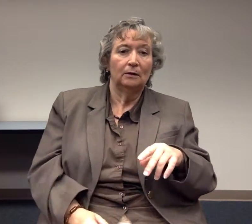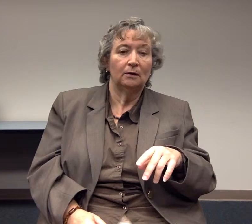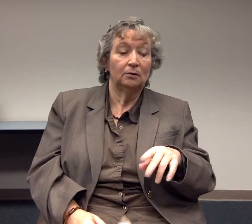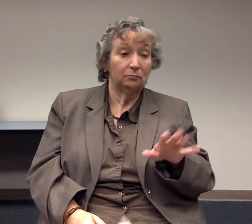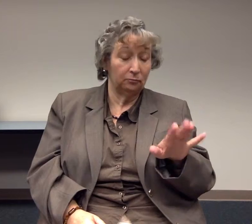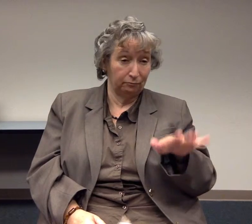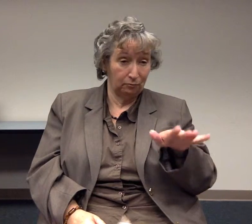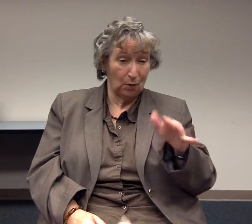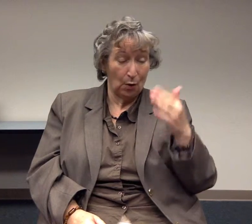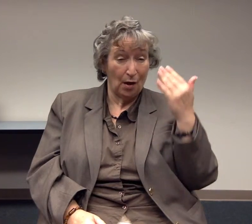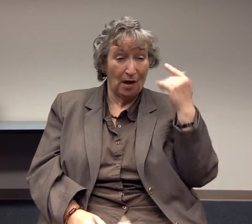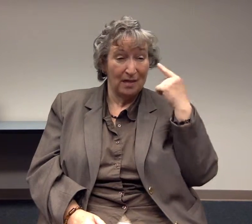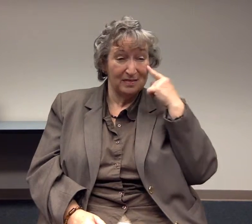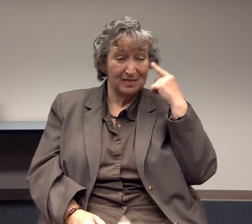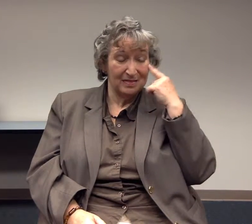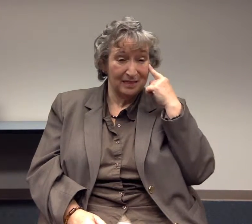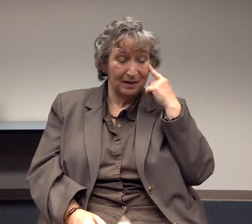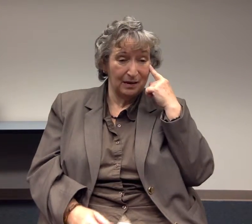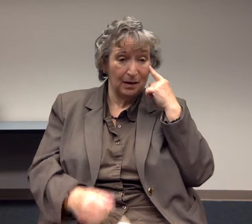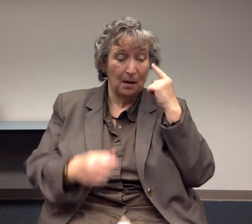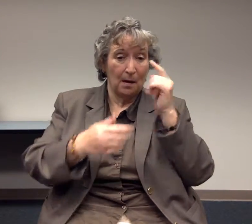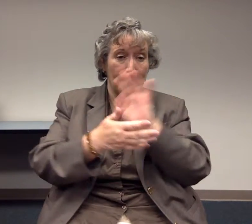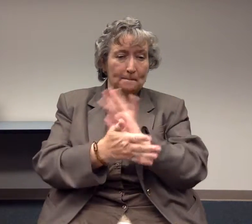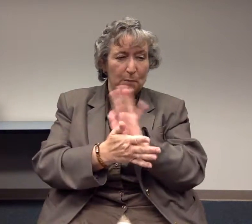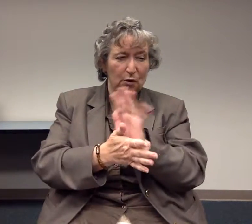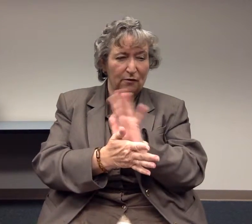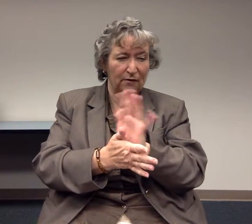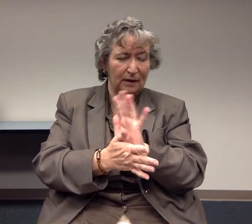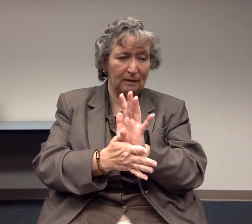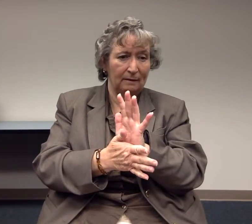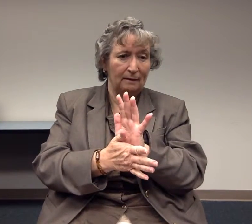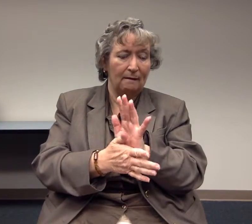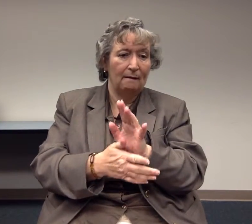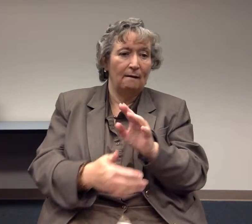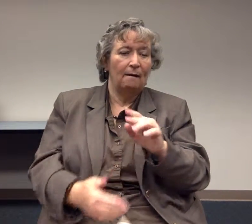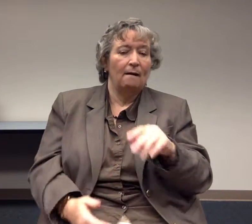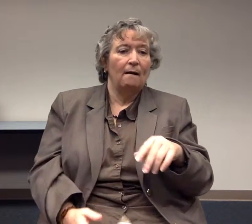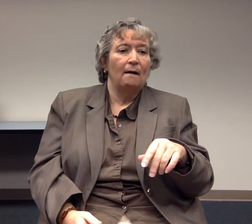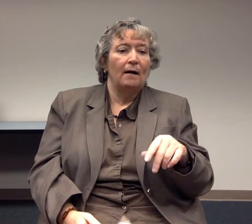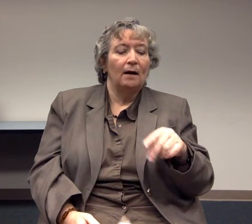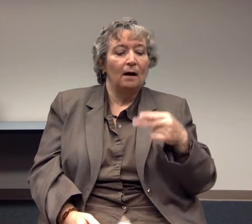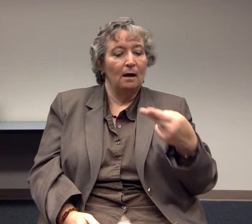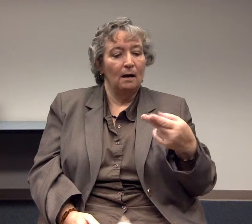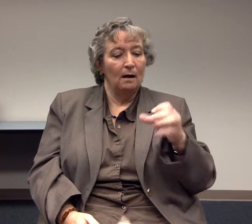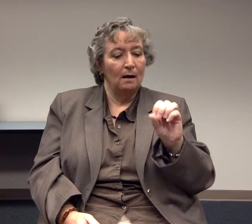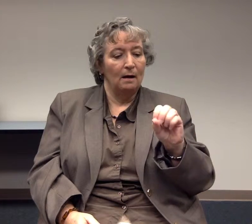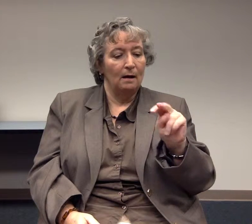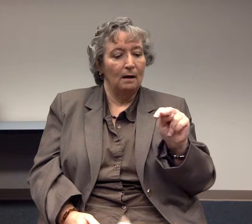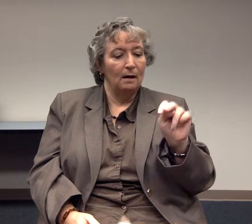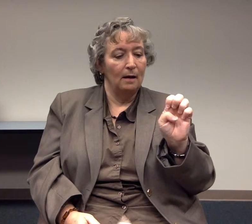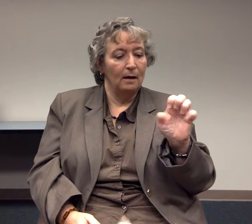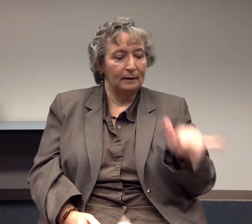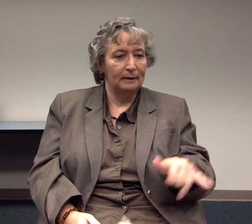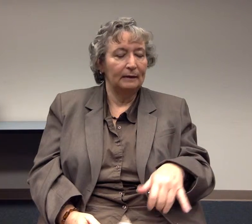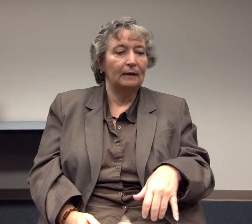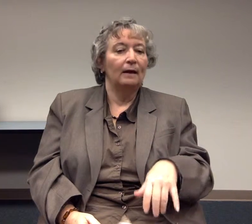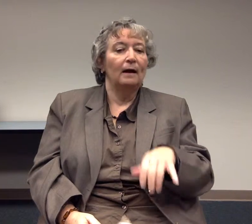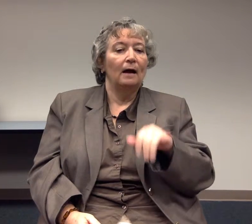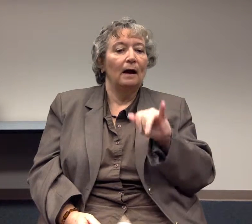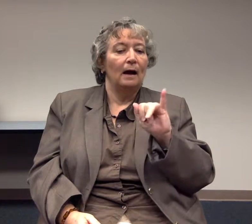even a tiny blade of grass would look like a giant, giant tree if you were the size of what? Maybe an ant. What else was in the